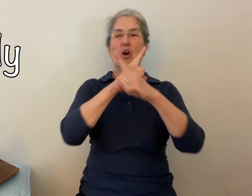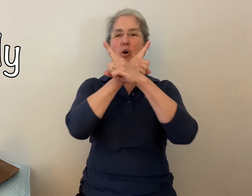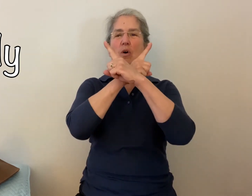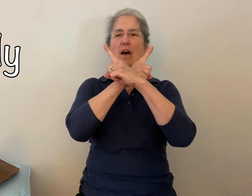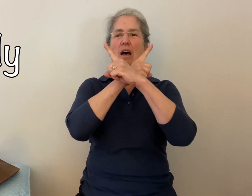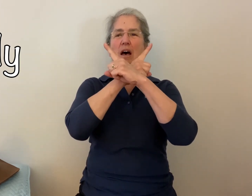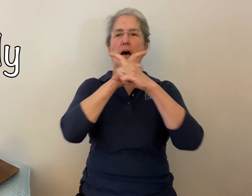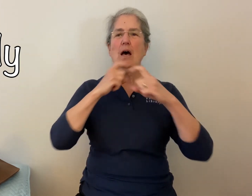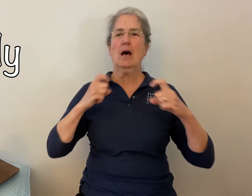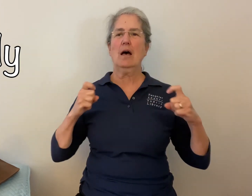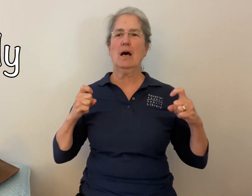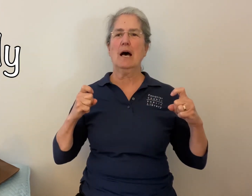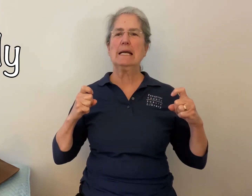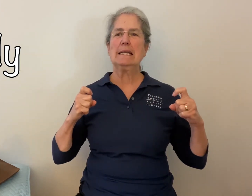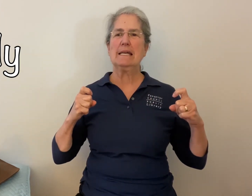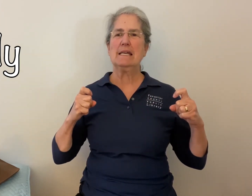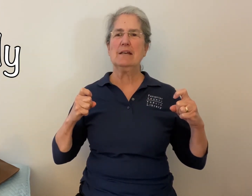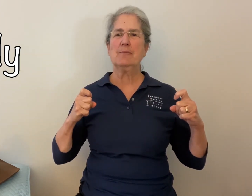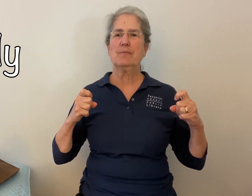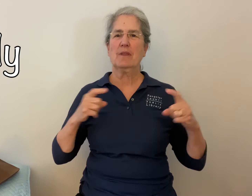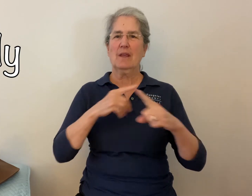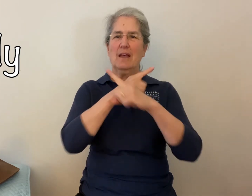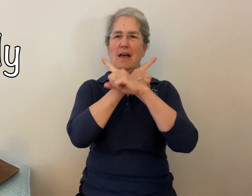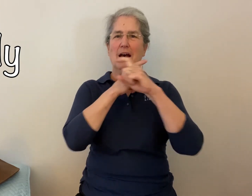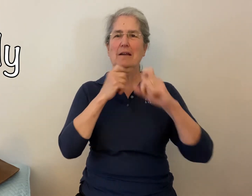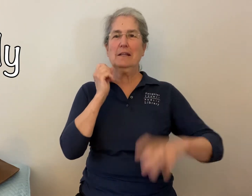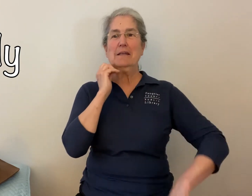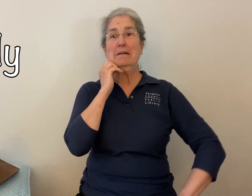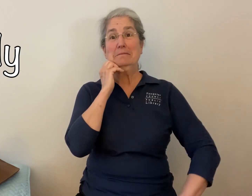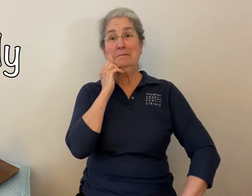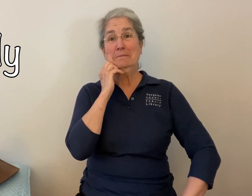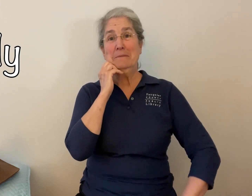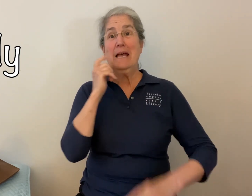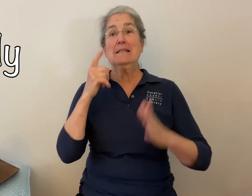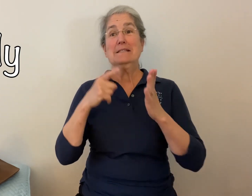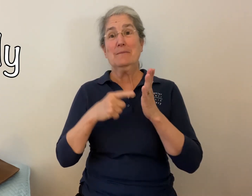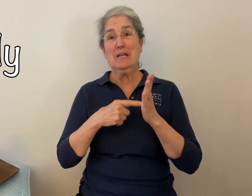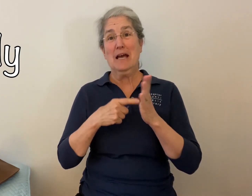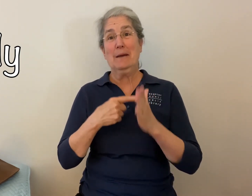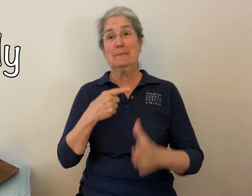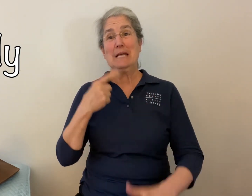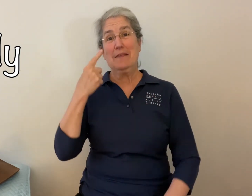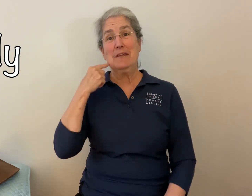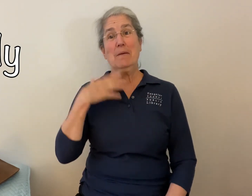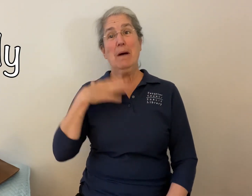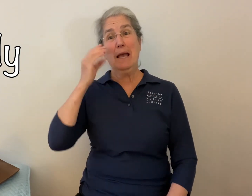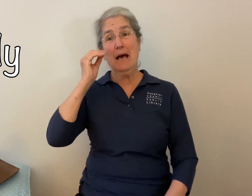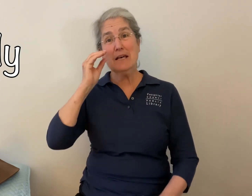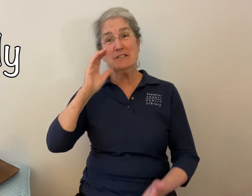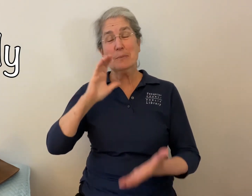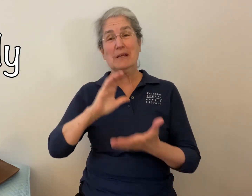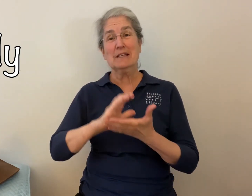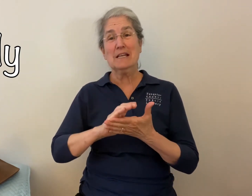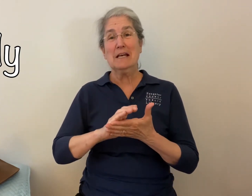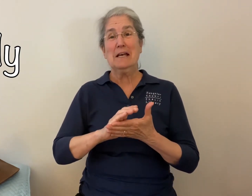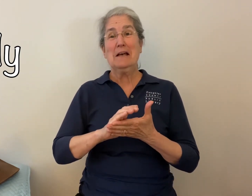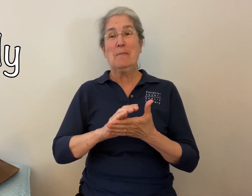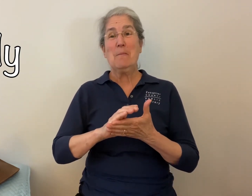so ugly. Ugly. Sometimes I think my husband